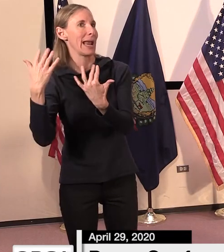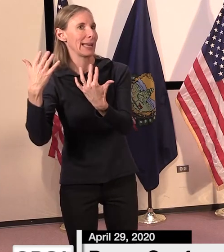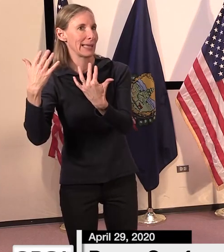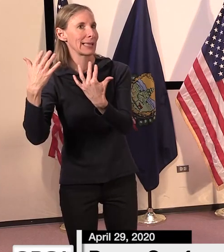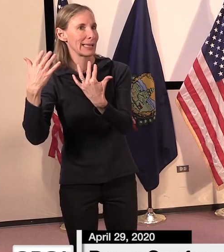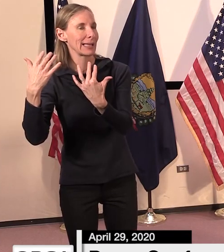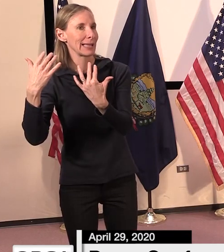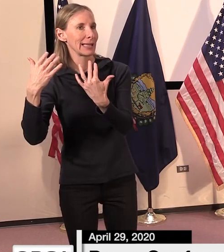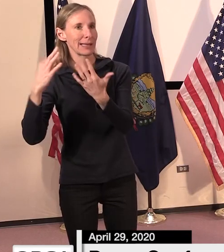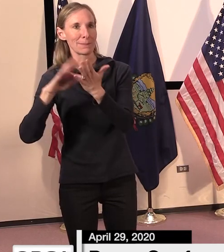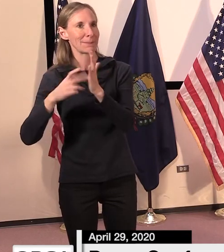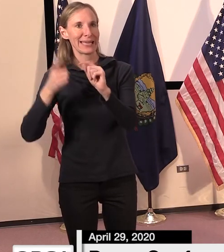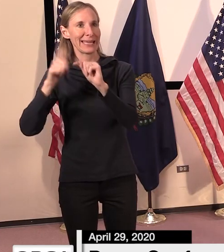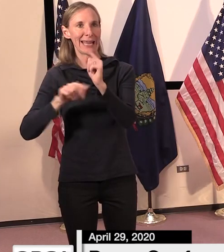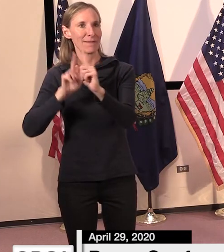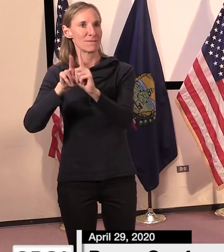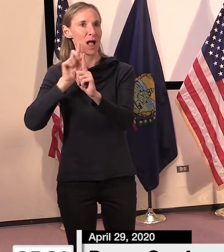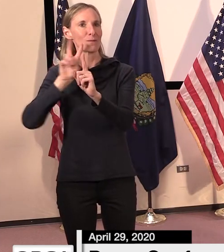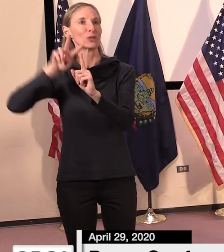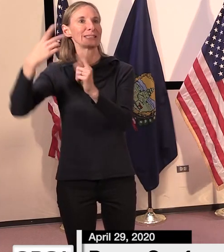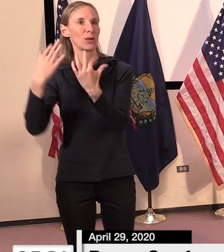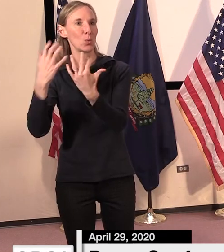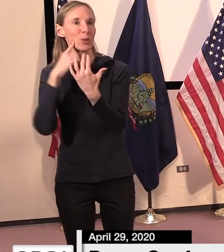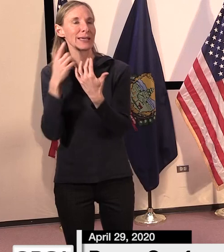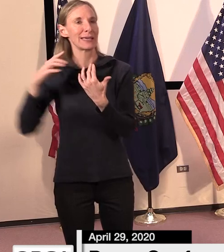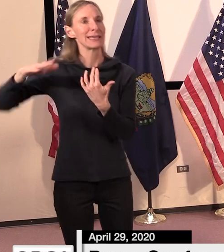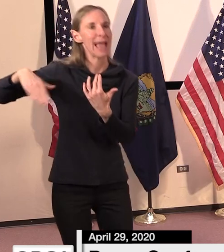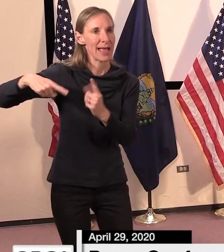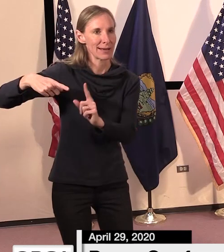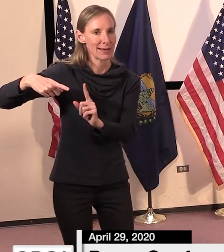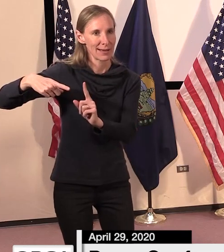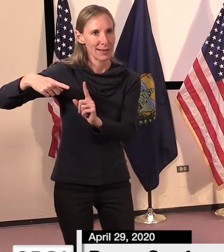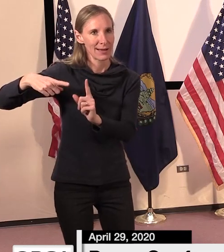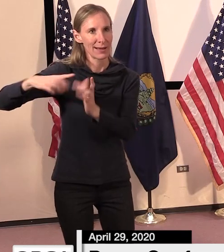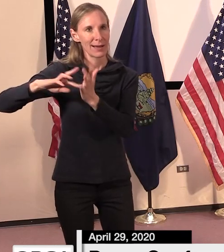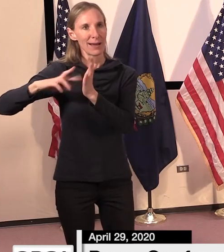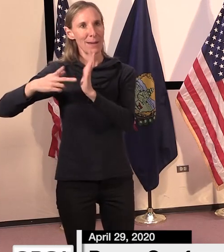an open week for them to file, so their Social Security number may not have been in the